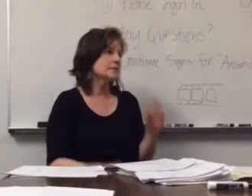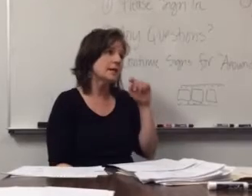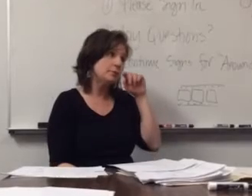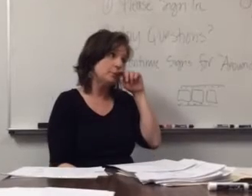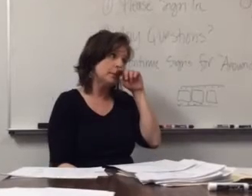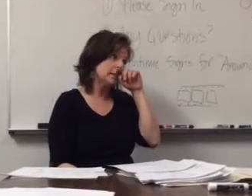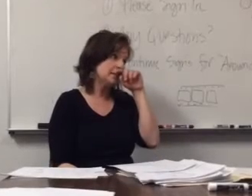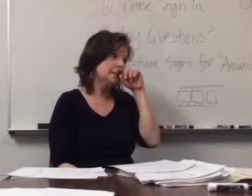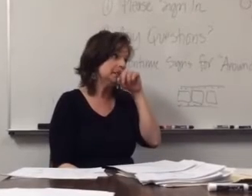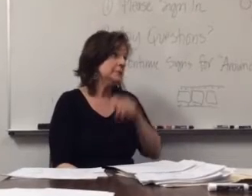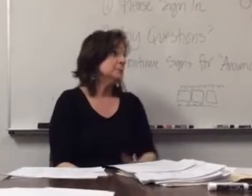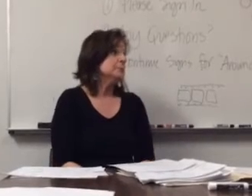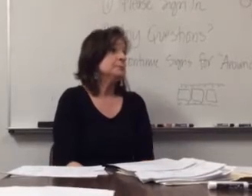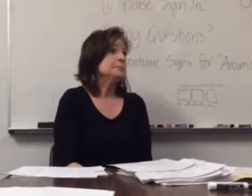sign for put?